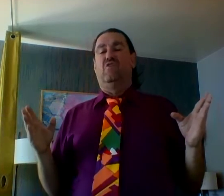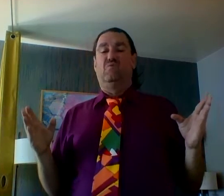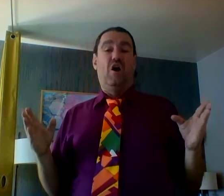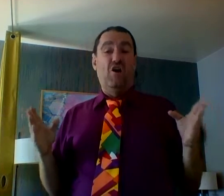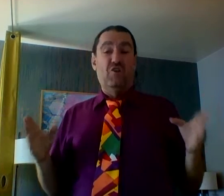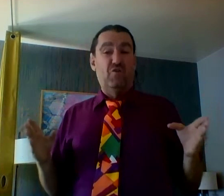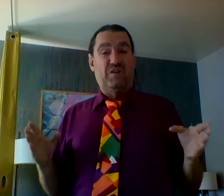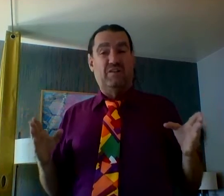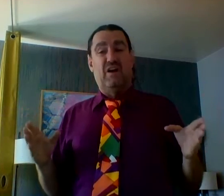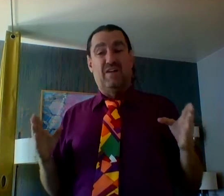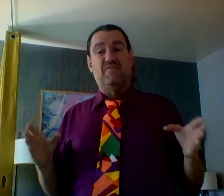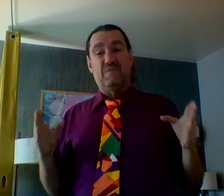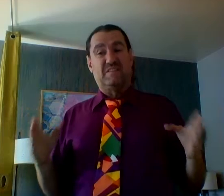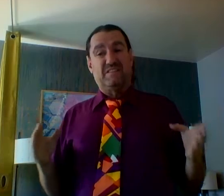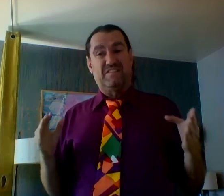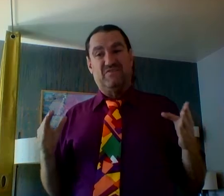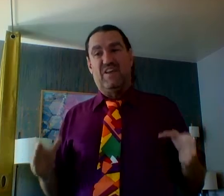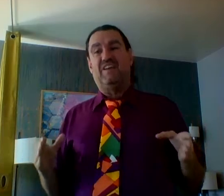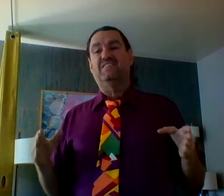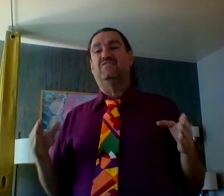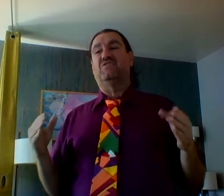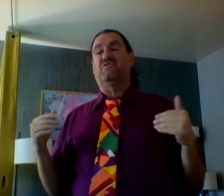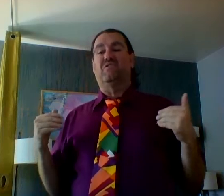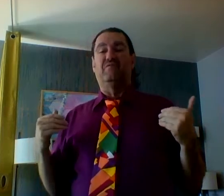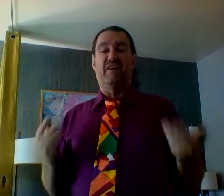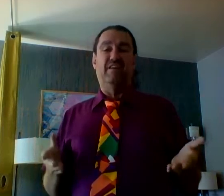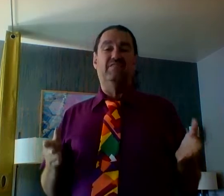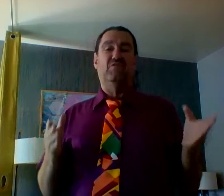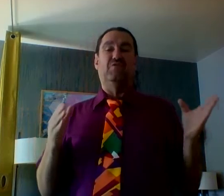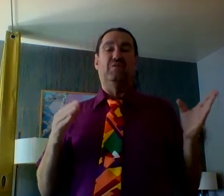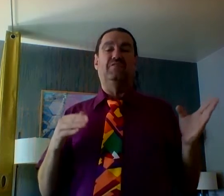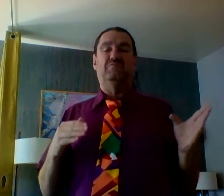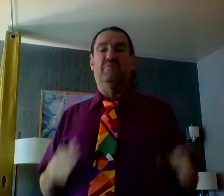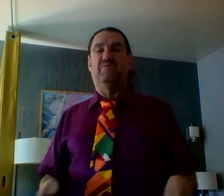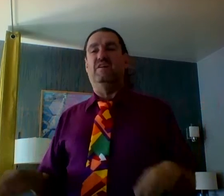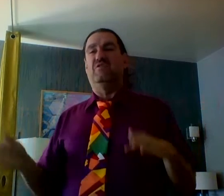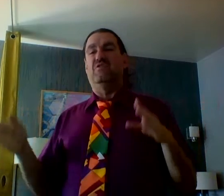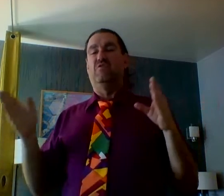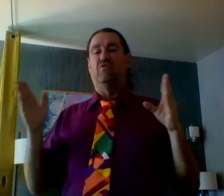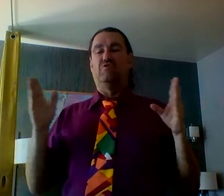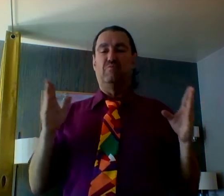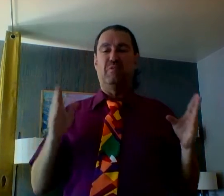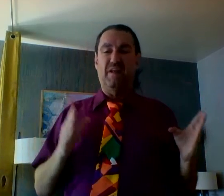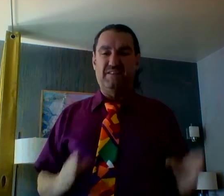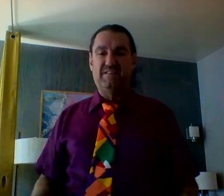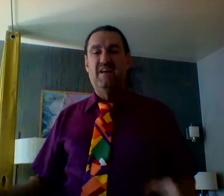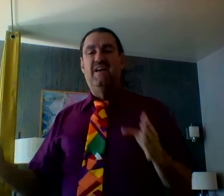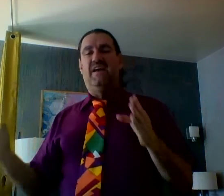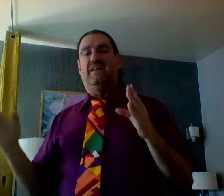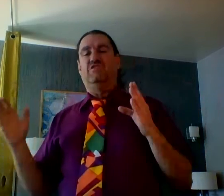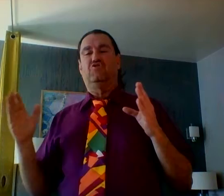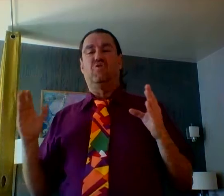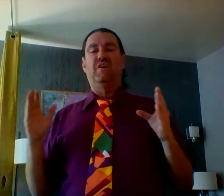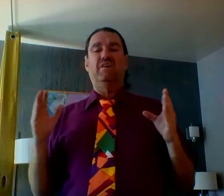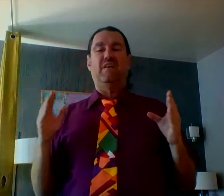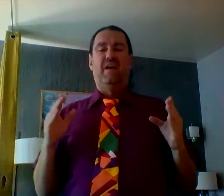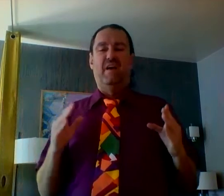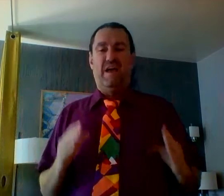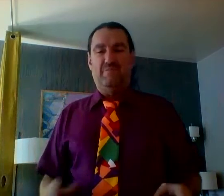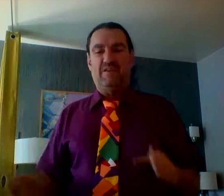we all know that a lot of them exist in Vegas. So if you're in Vegas, go to an awesome buffet. Don't overload your plates and enjoy it. And make